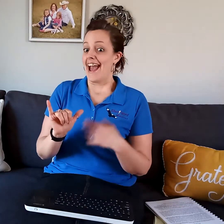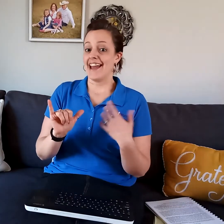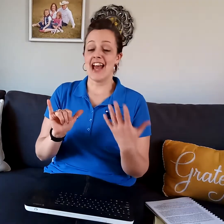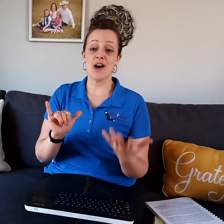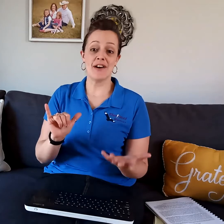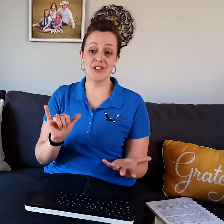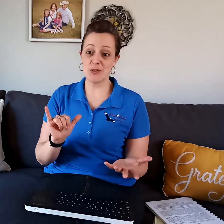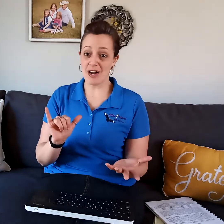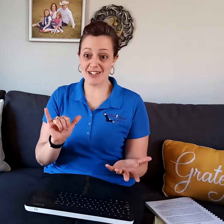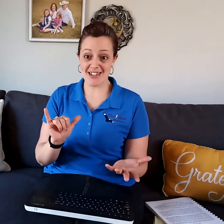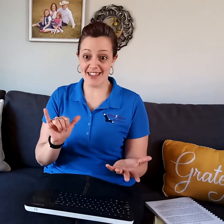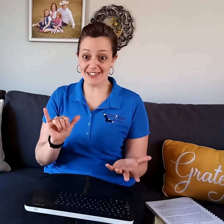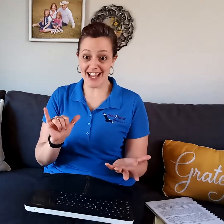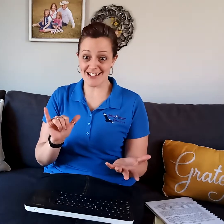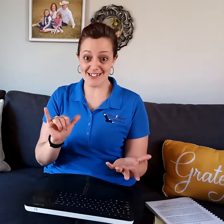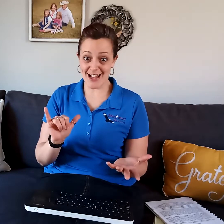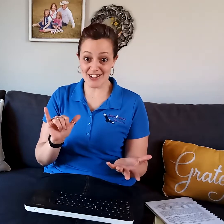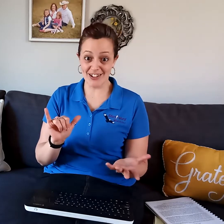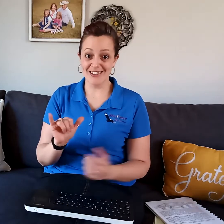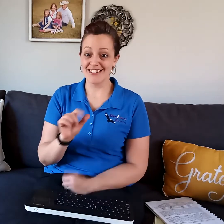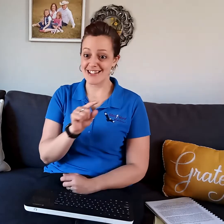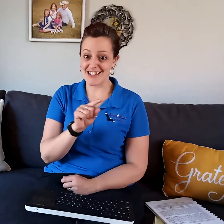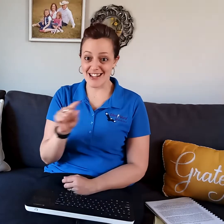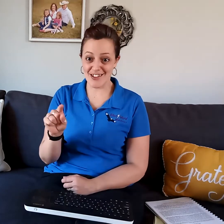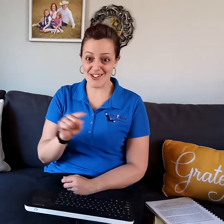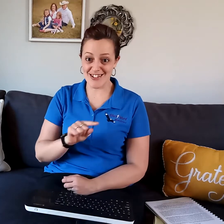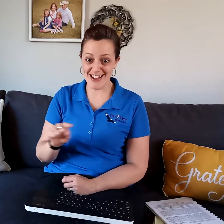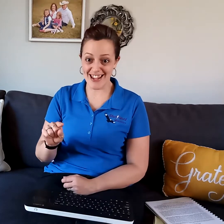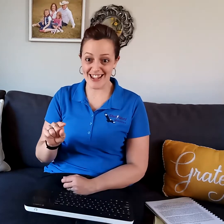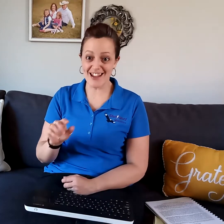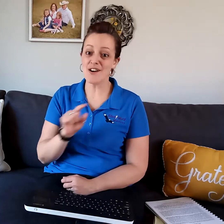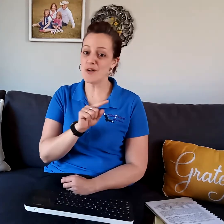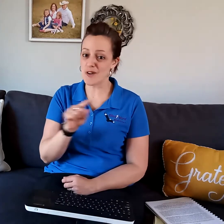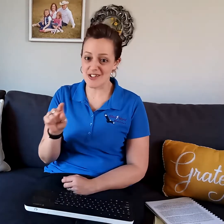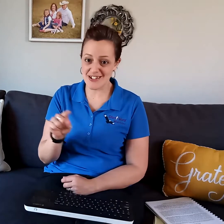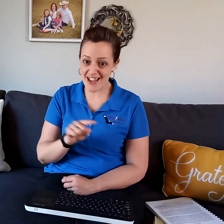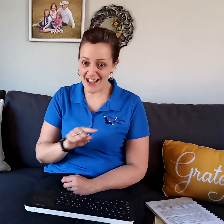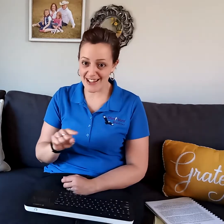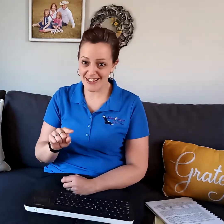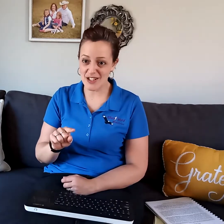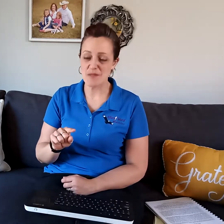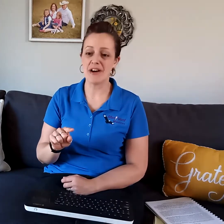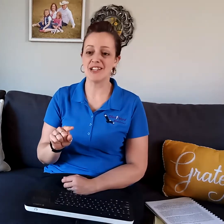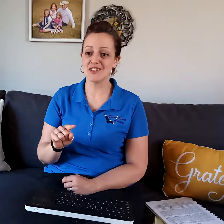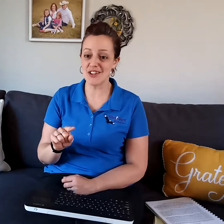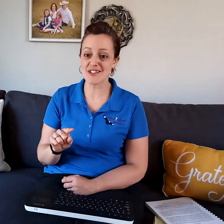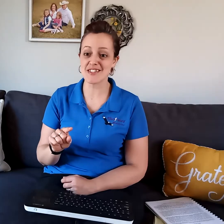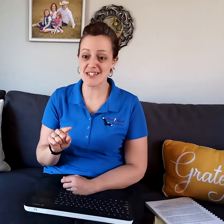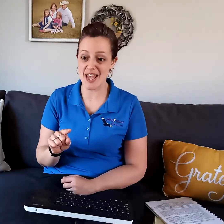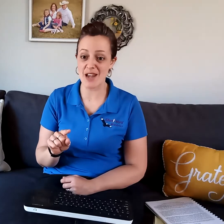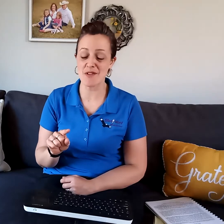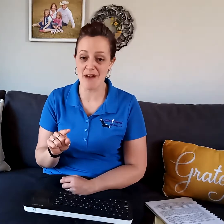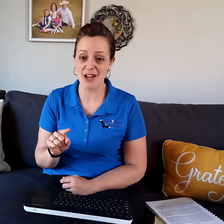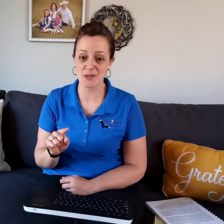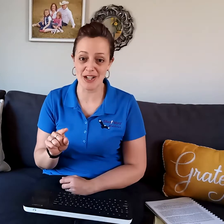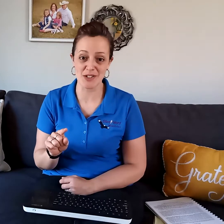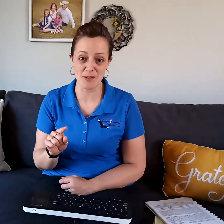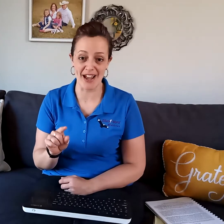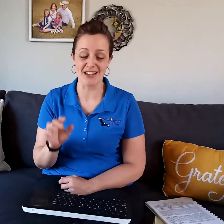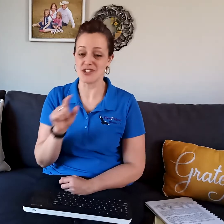and however you want to say the last letter, it's either Z or Z, but it looks the same no matter which way.